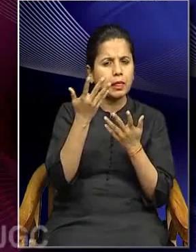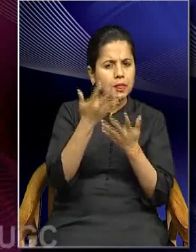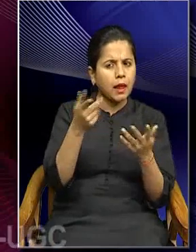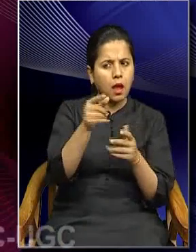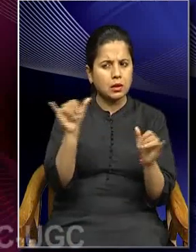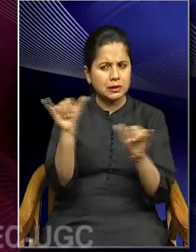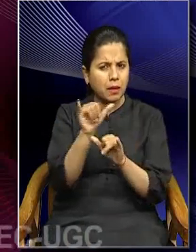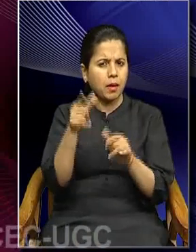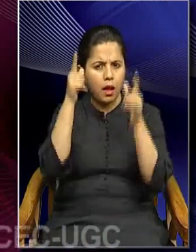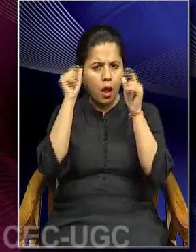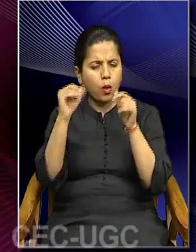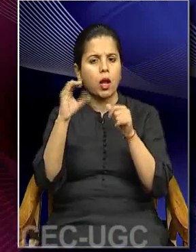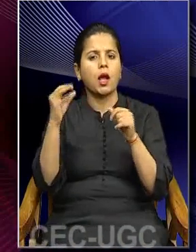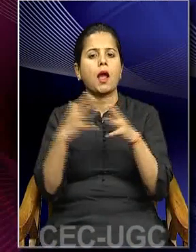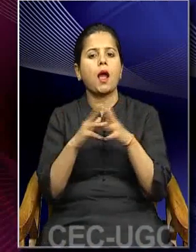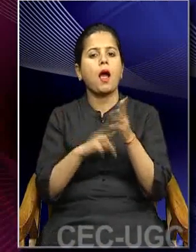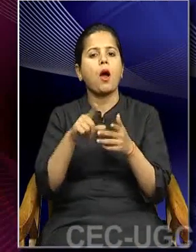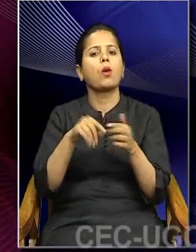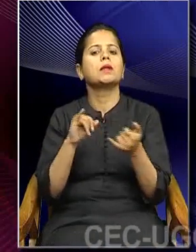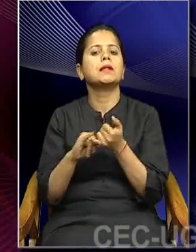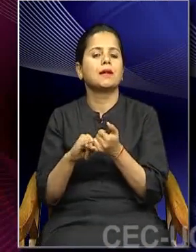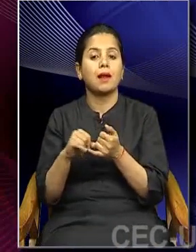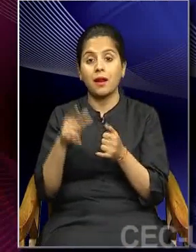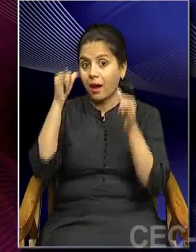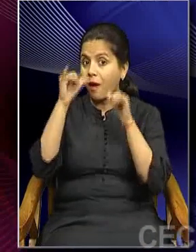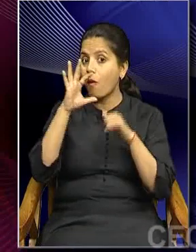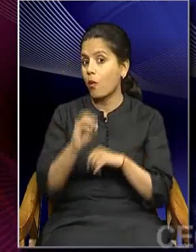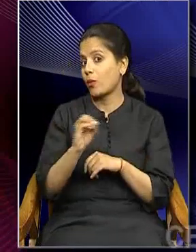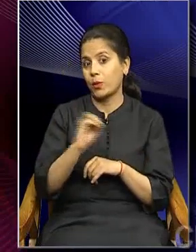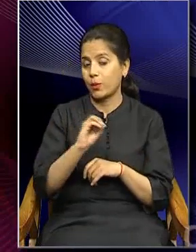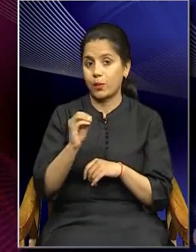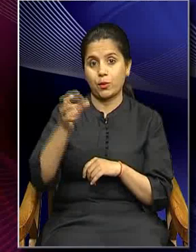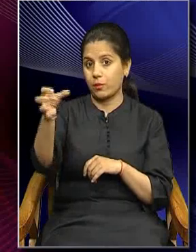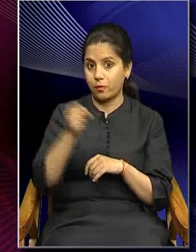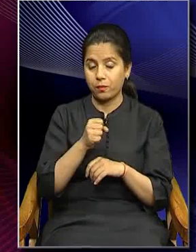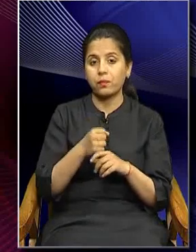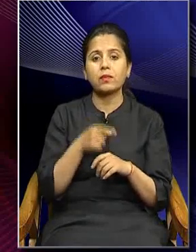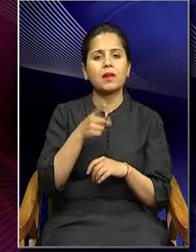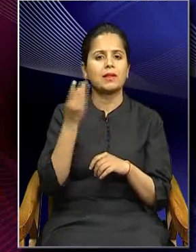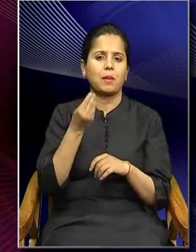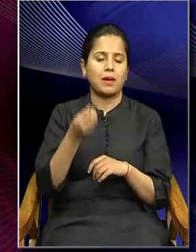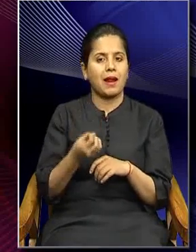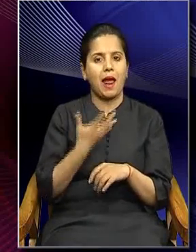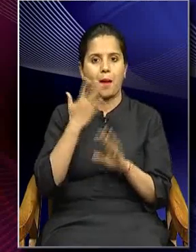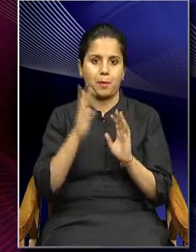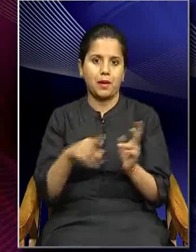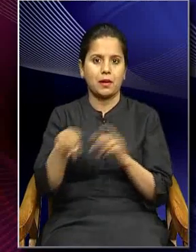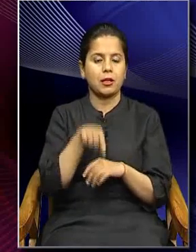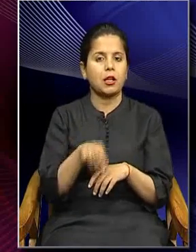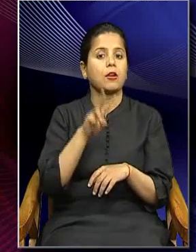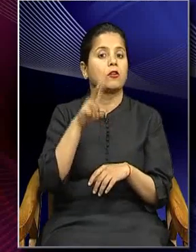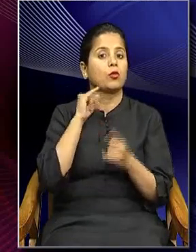is cowness. As you already know that there is a happy synthesis of